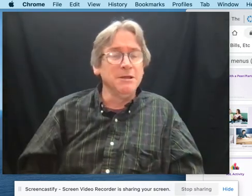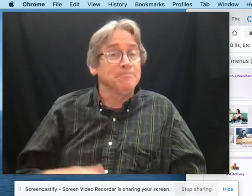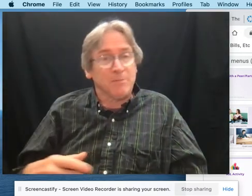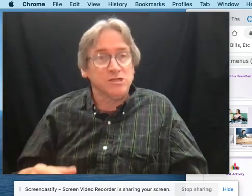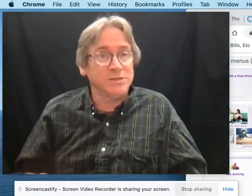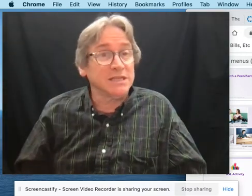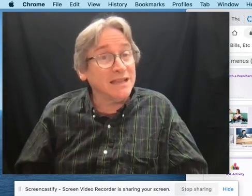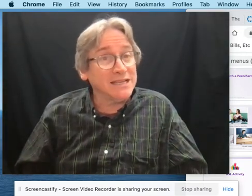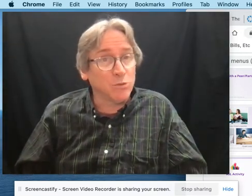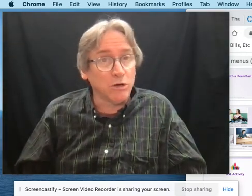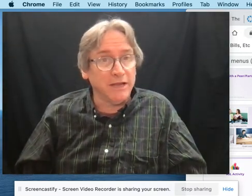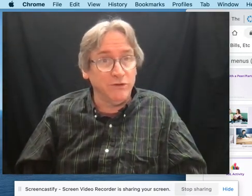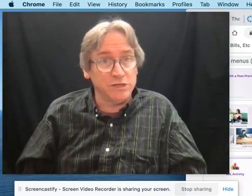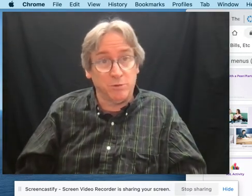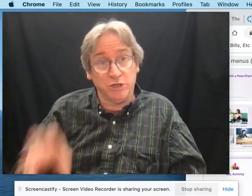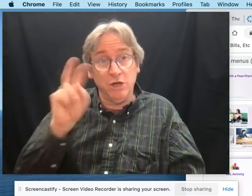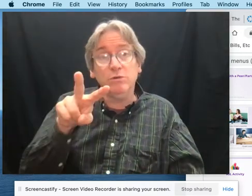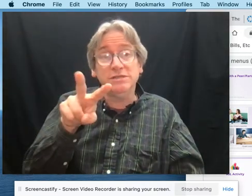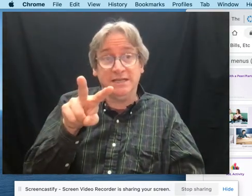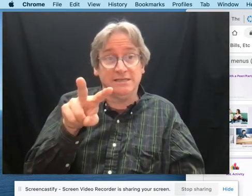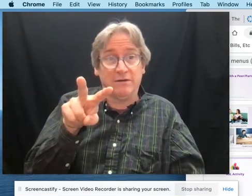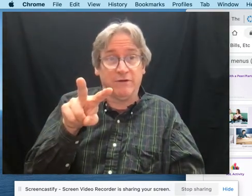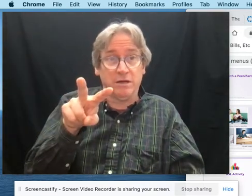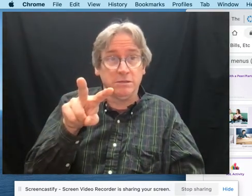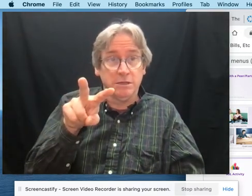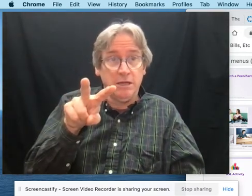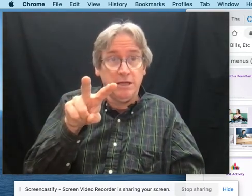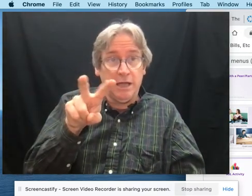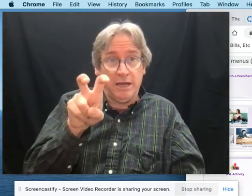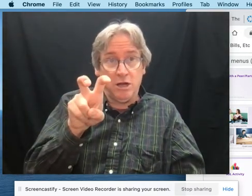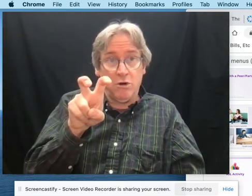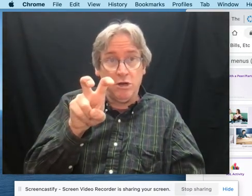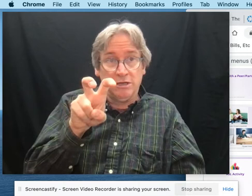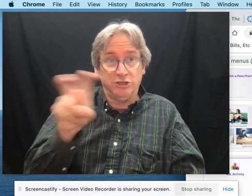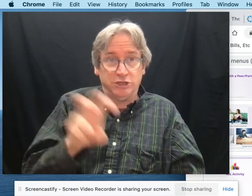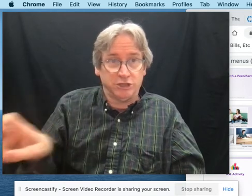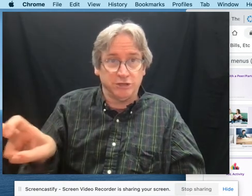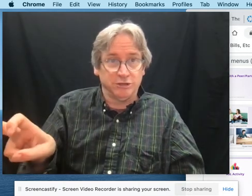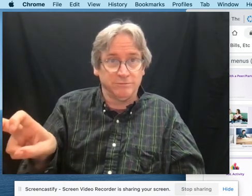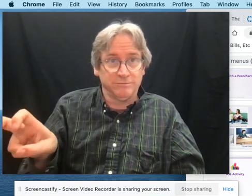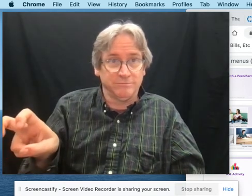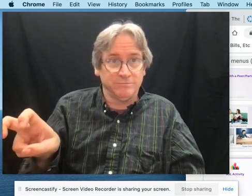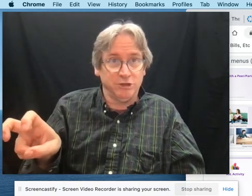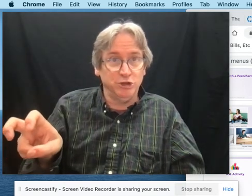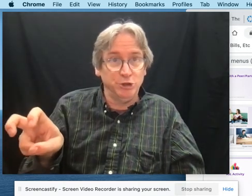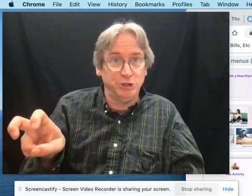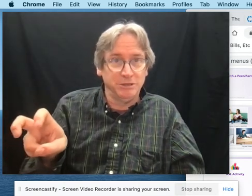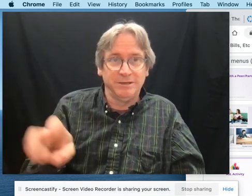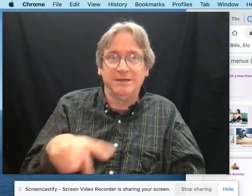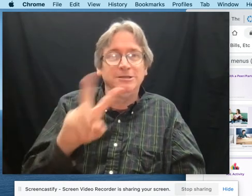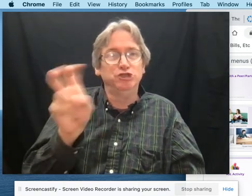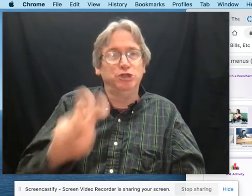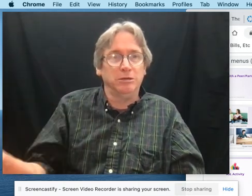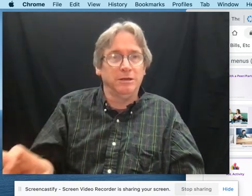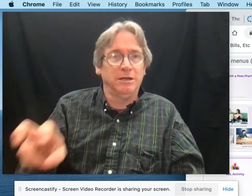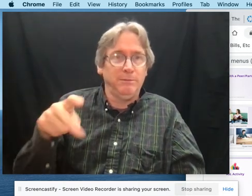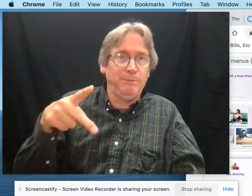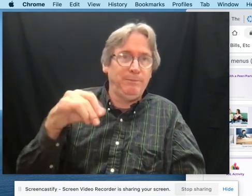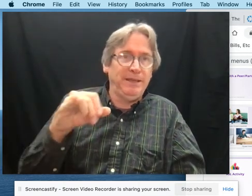it. So it's a lot less work if you just put two Z's out front and go, zh, zh, zh, zh,